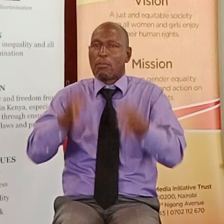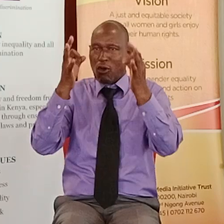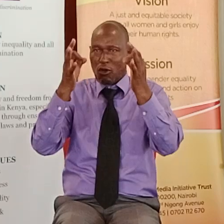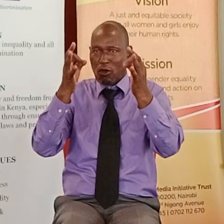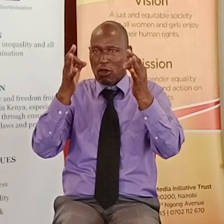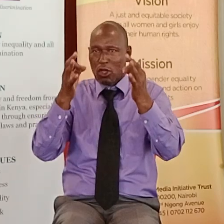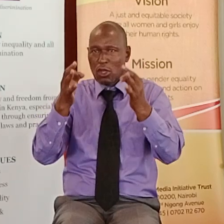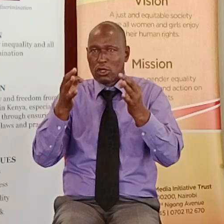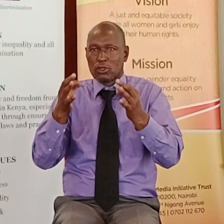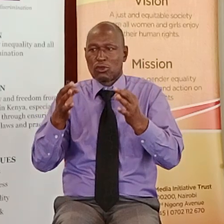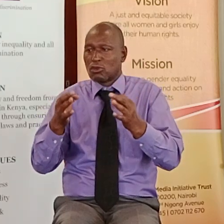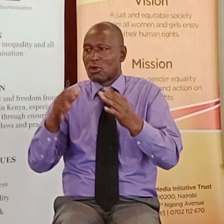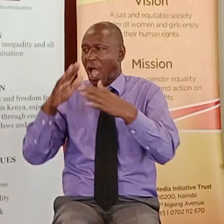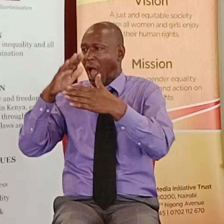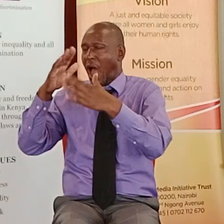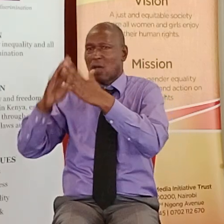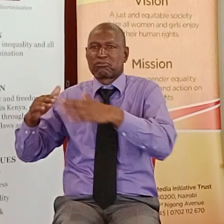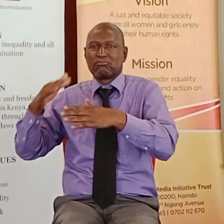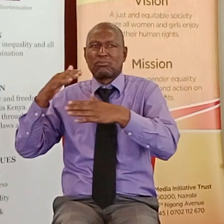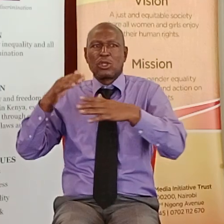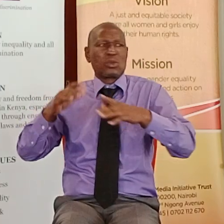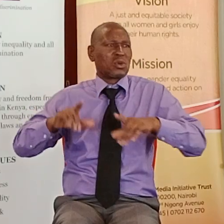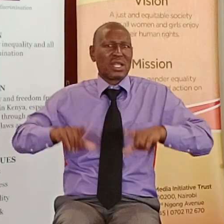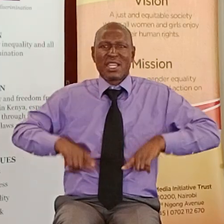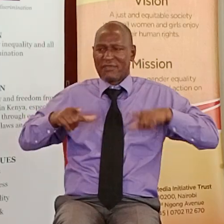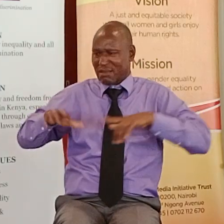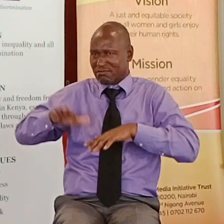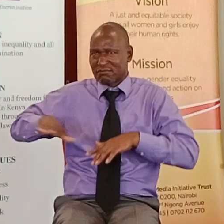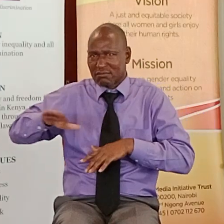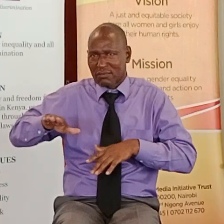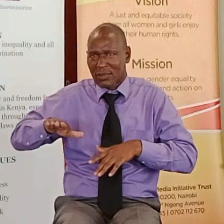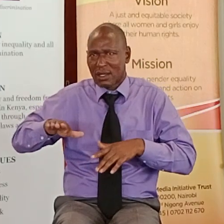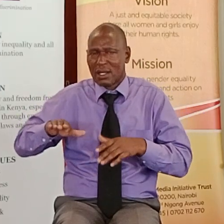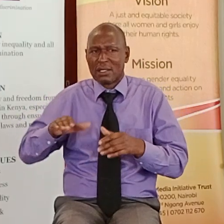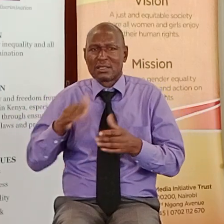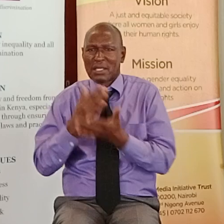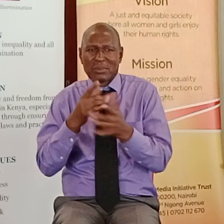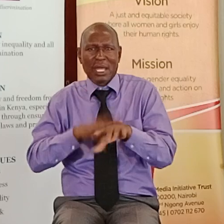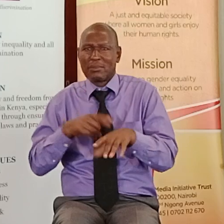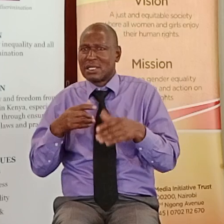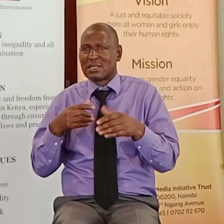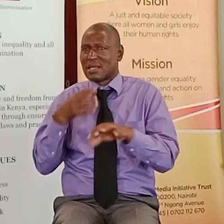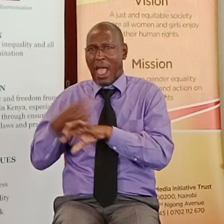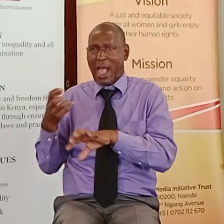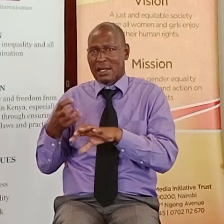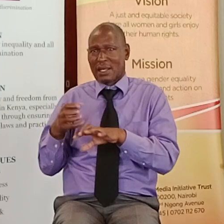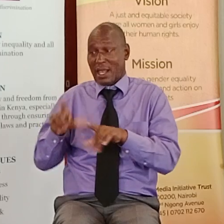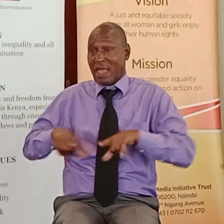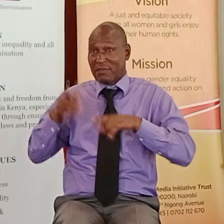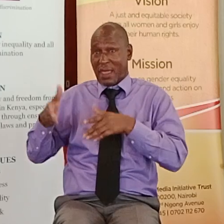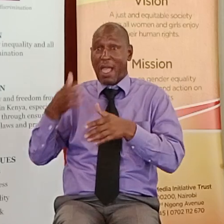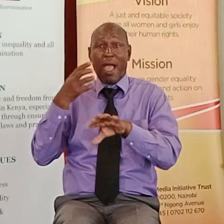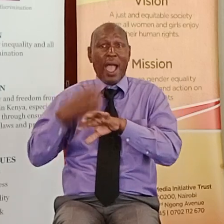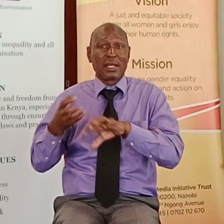the basics is a problem. So of course that affects resilience. So that's why we have to go deeper